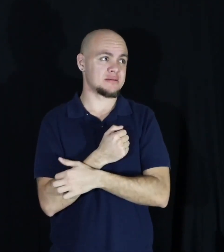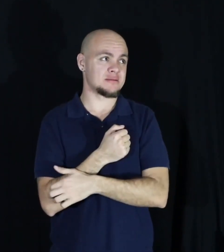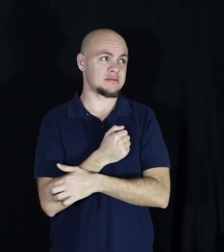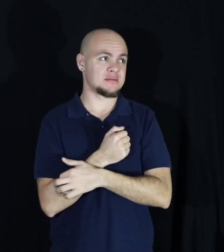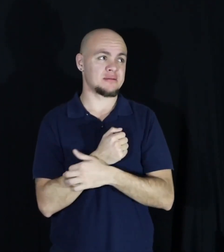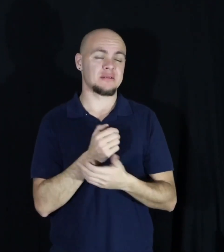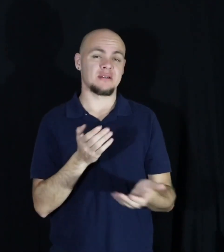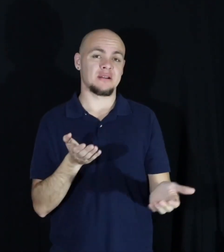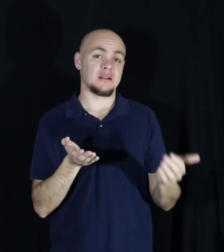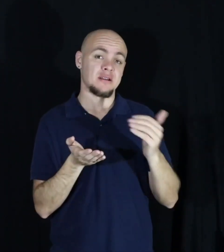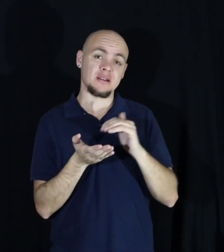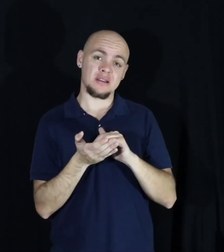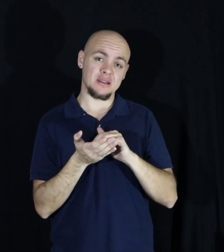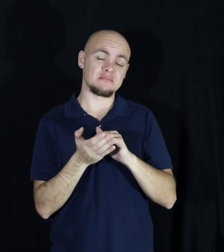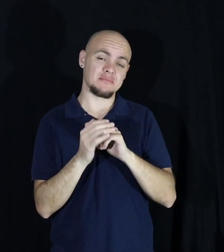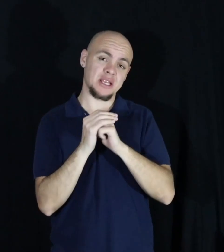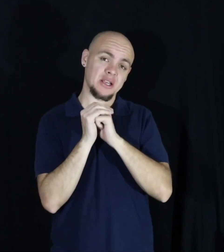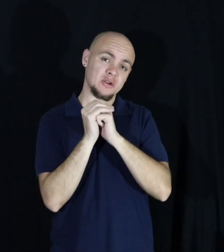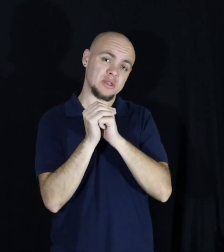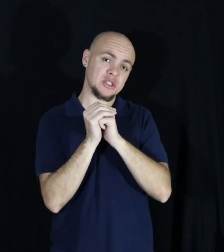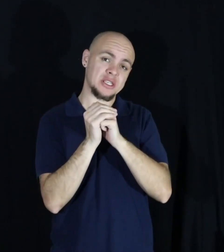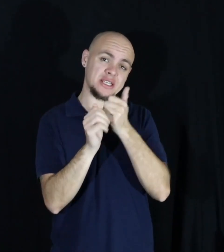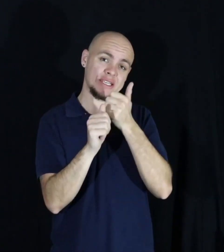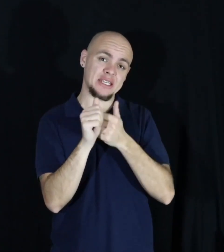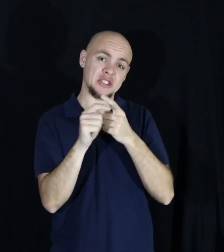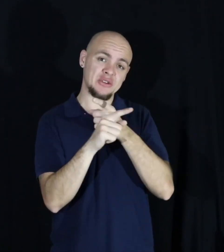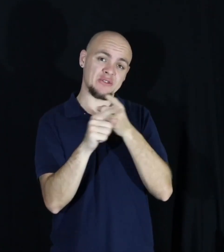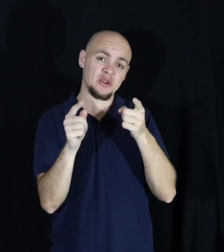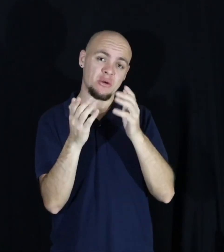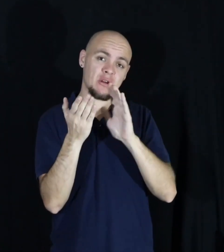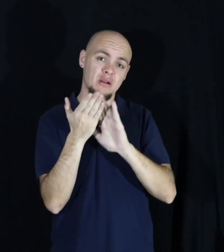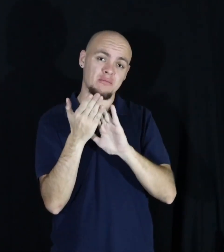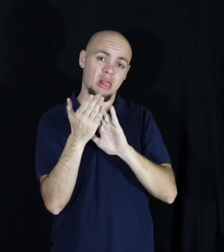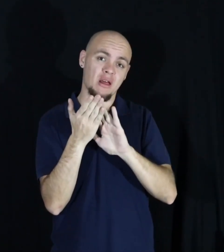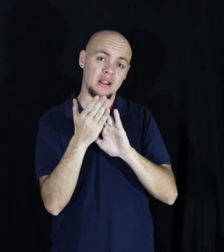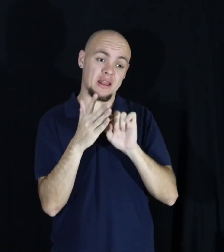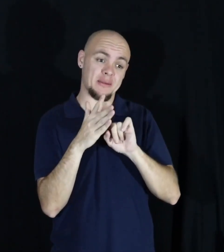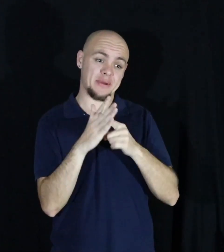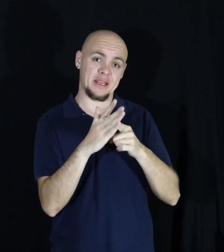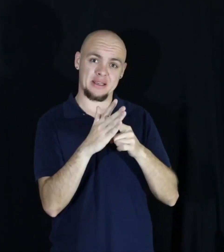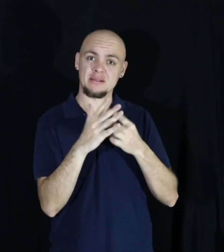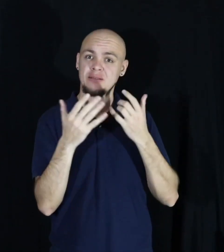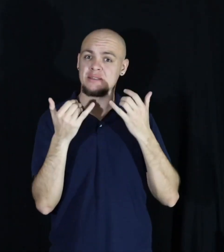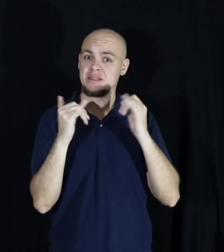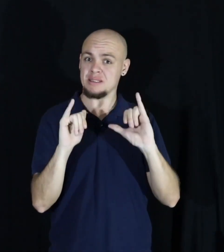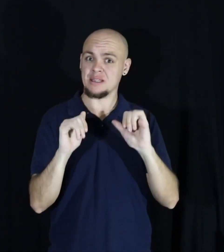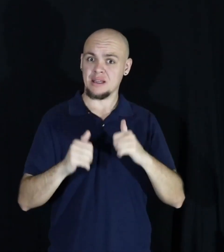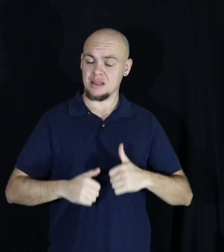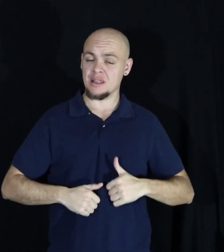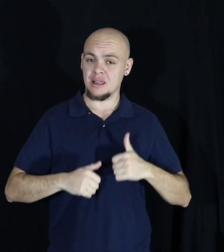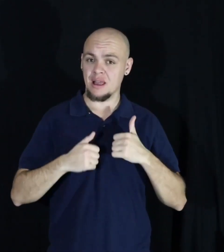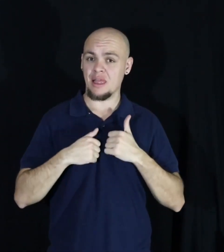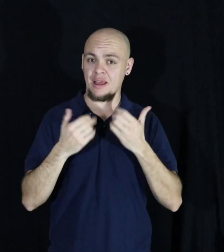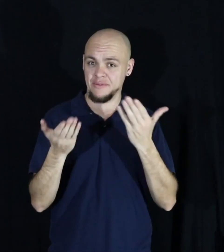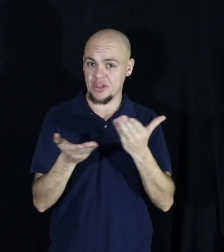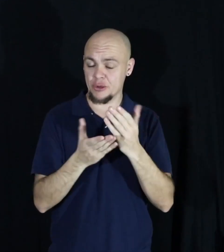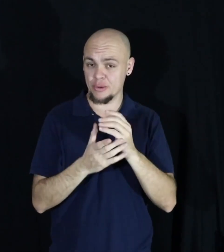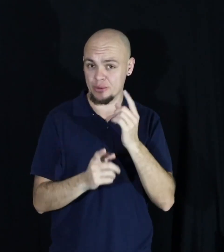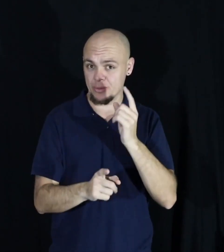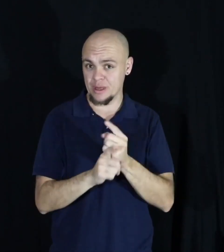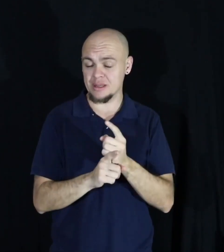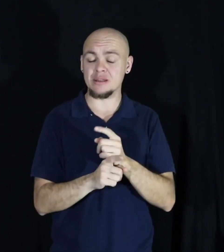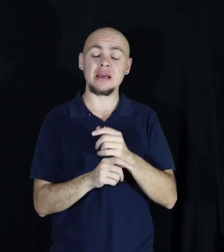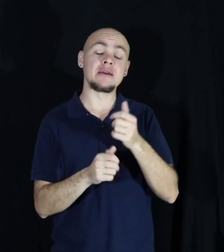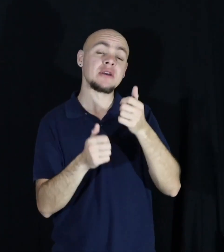But again, congratulations. Every single one of you who applauded here at the beginning of the speech are still alive, right? And if you